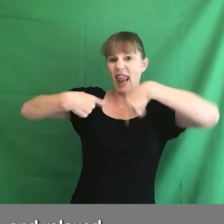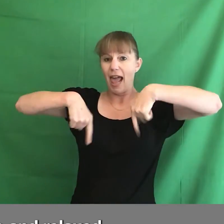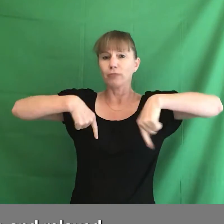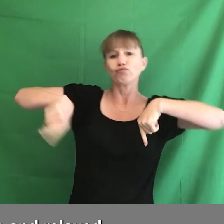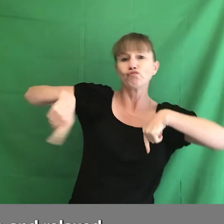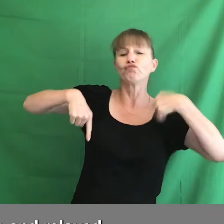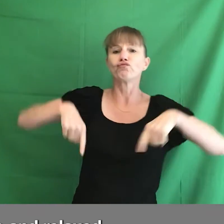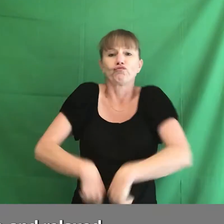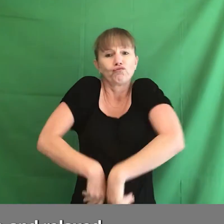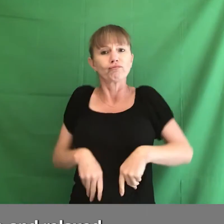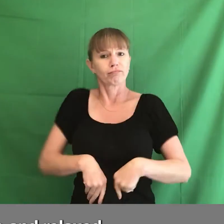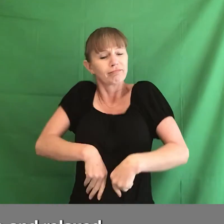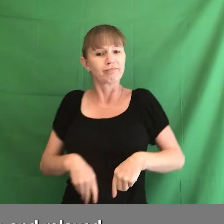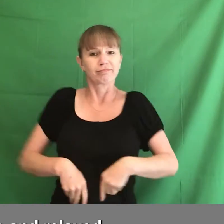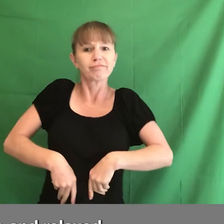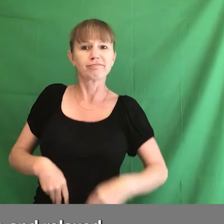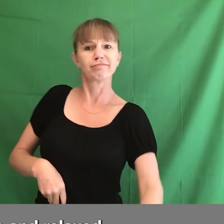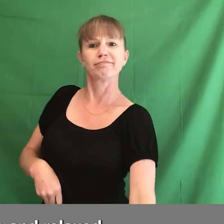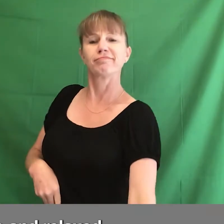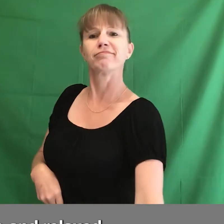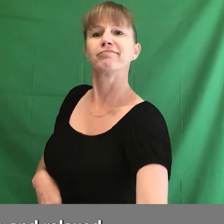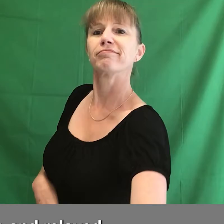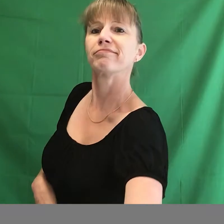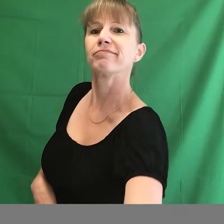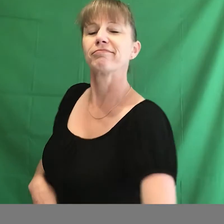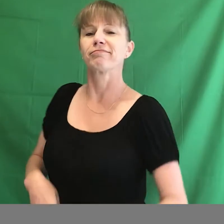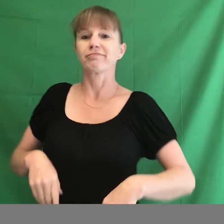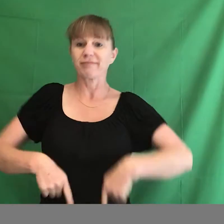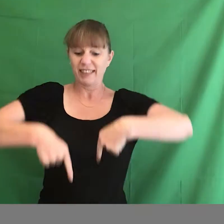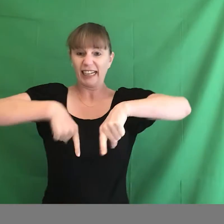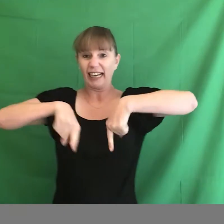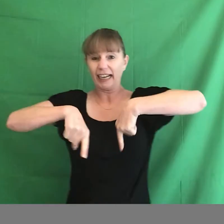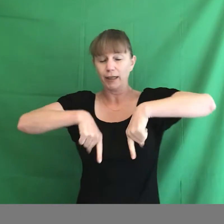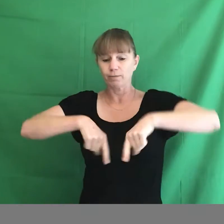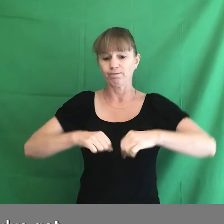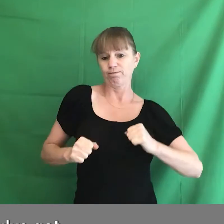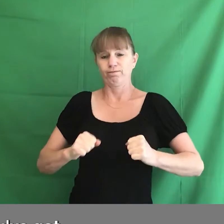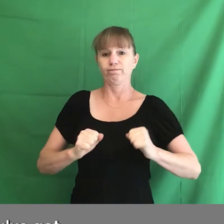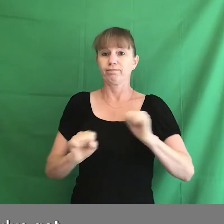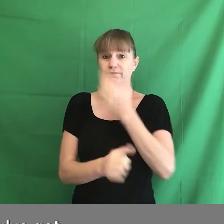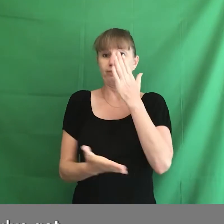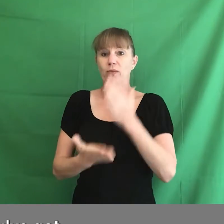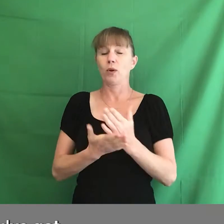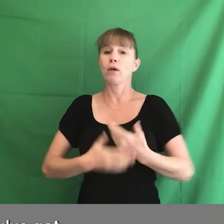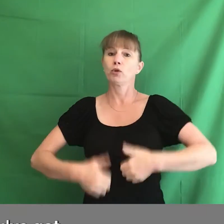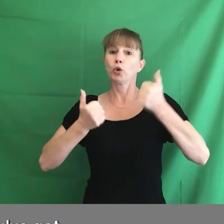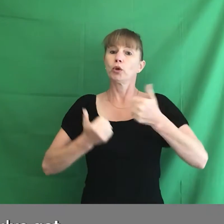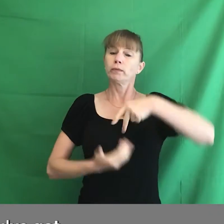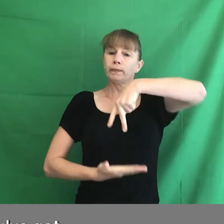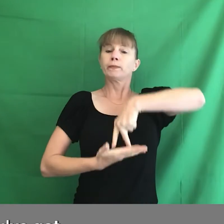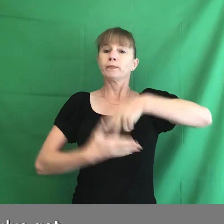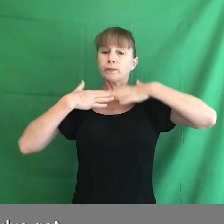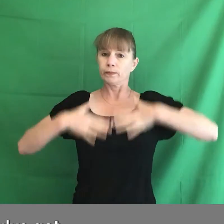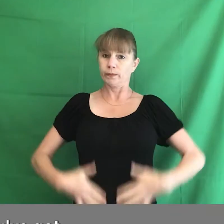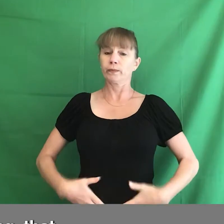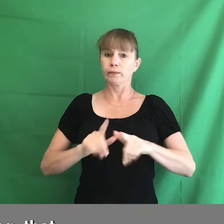to make sure we're nice and relaxed. Roll your shoulders back a few times. Give your knees a wiggle. And make sure you've got a really nice posture